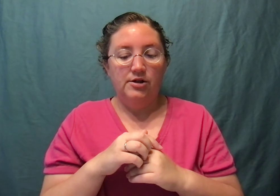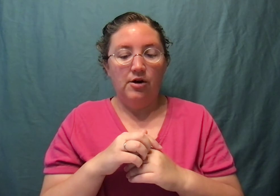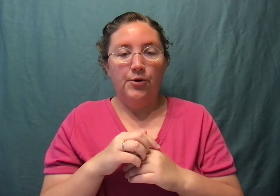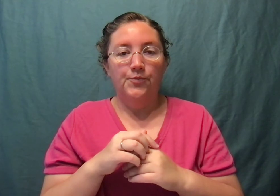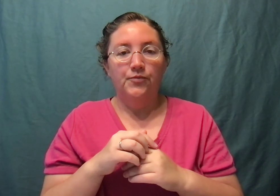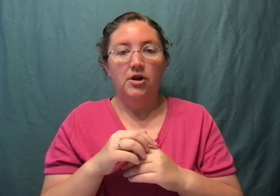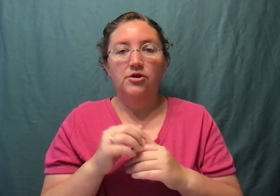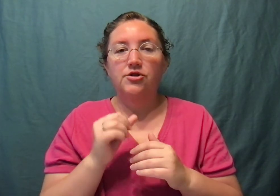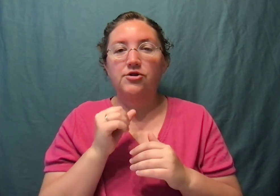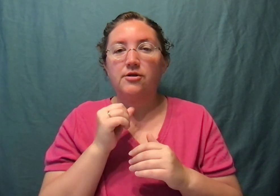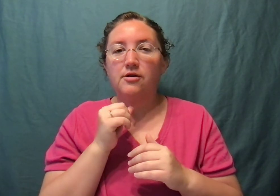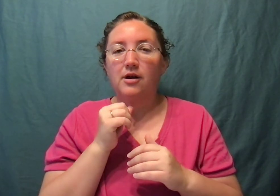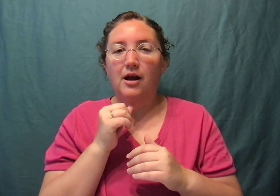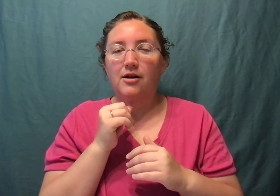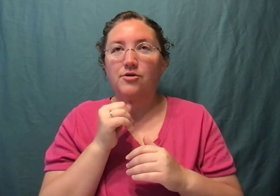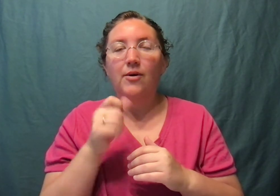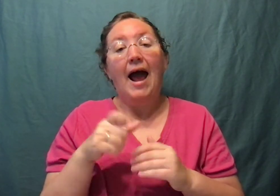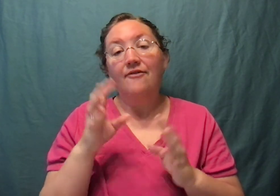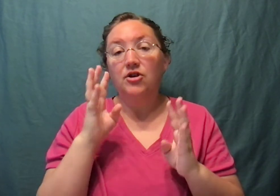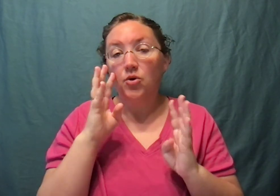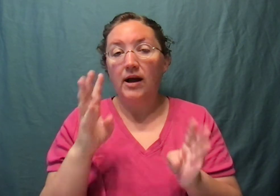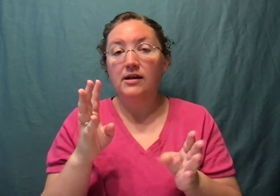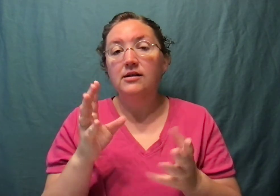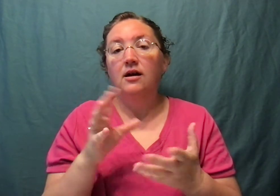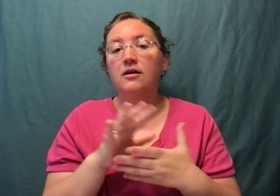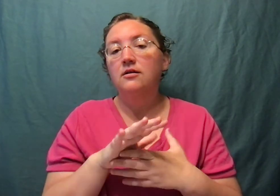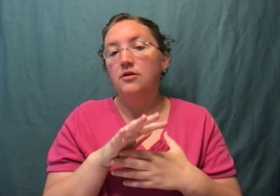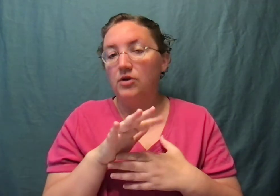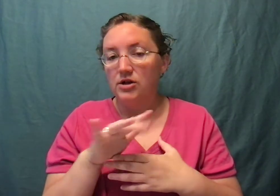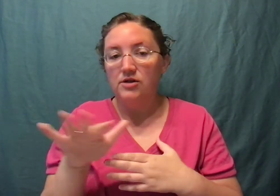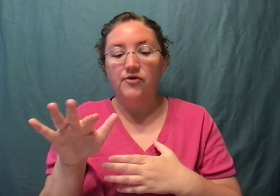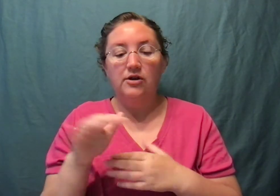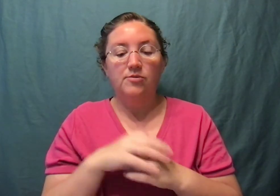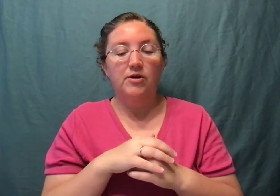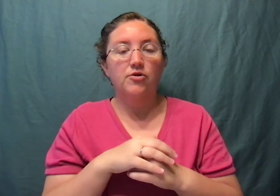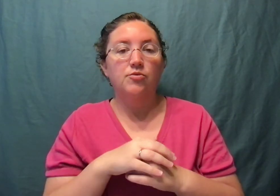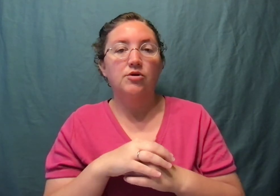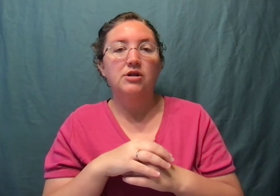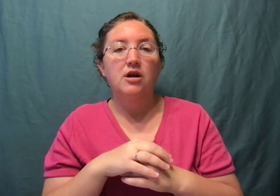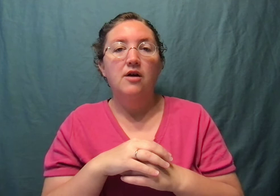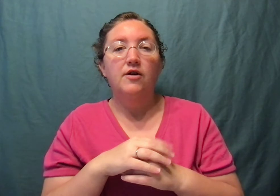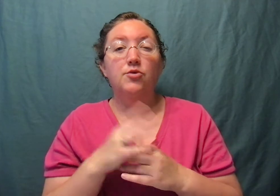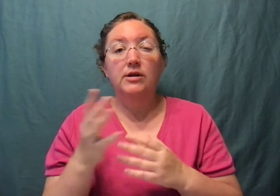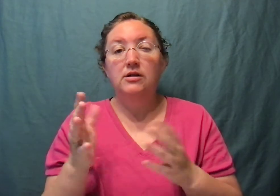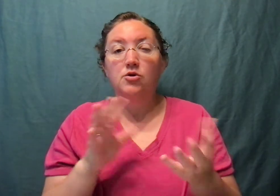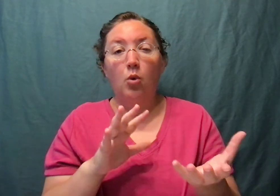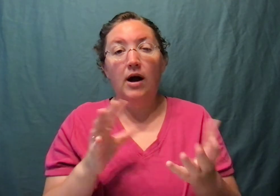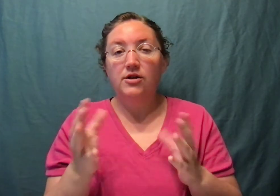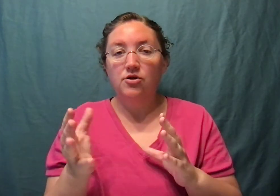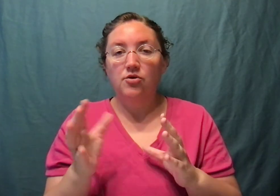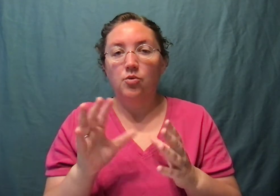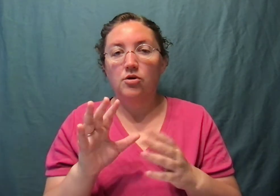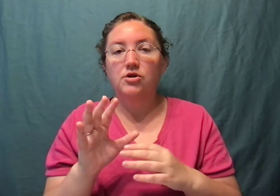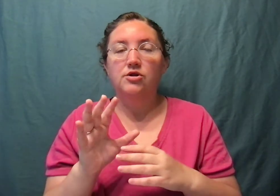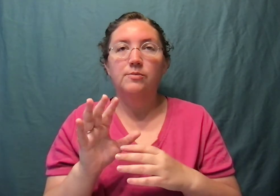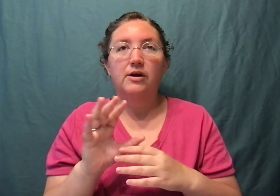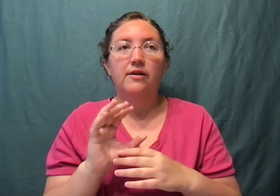So you don't have to create a sign. You can just fingerspell those words. There's reasons why certain words are spelled that